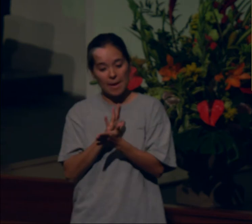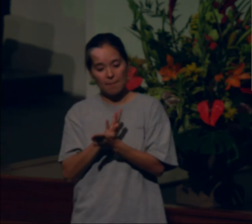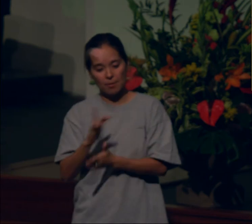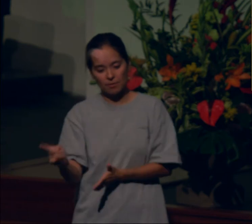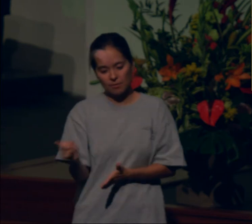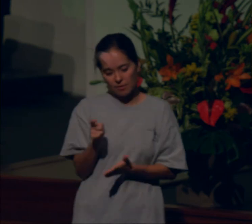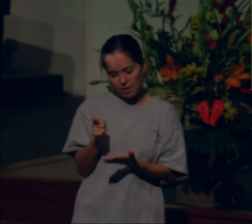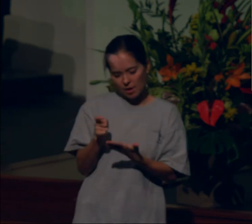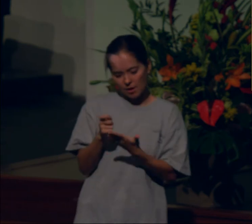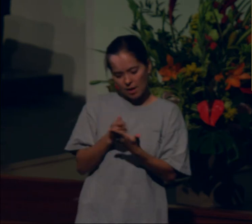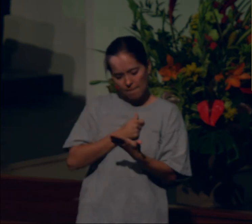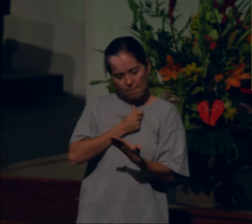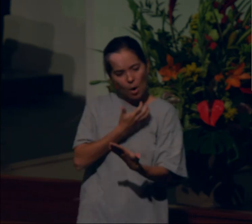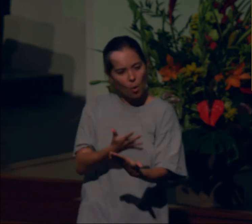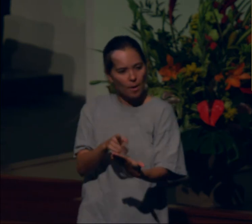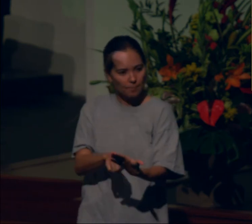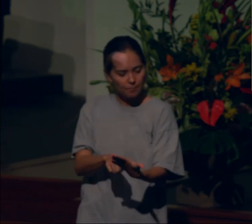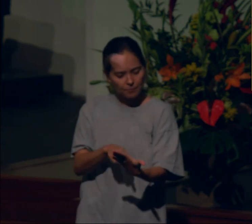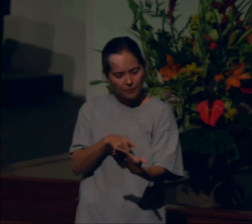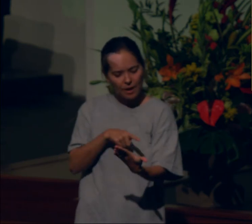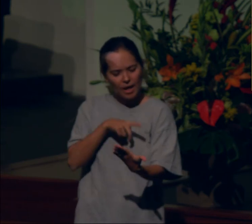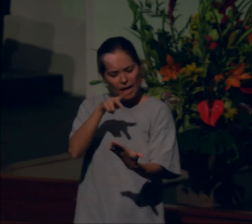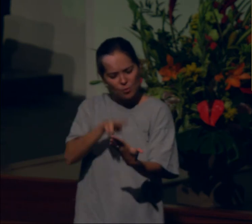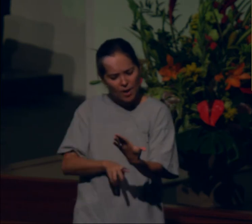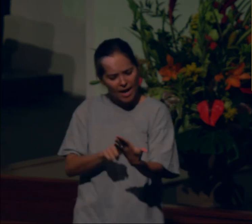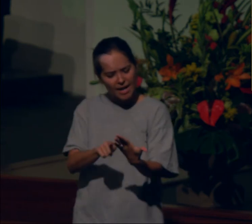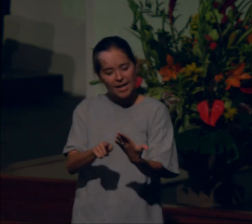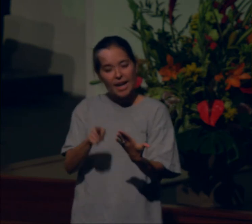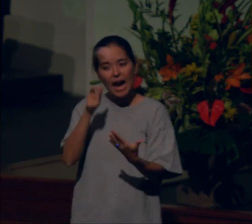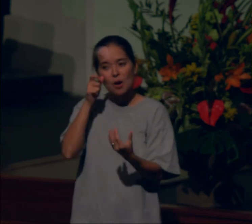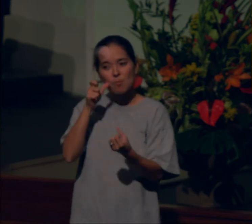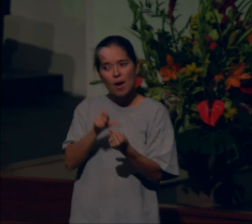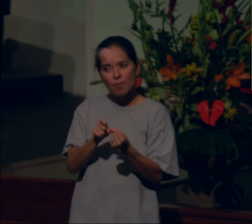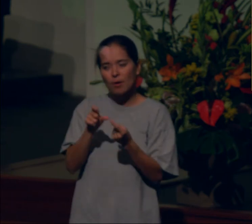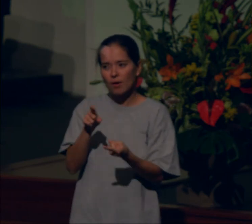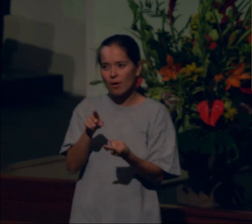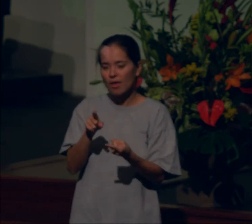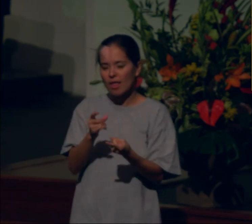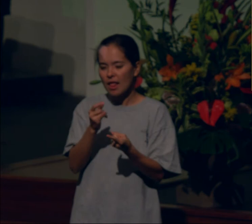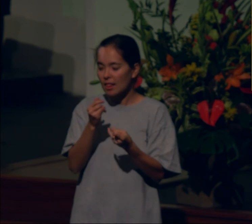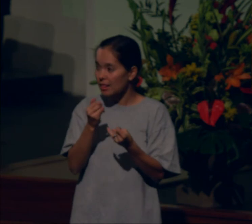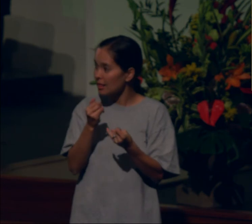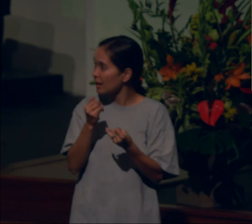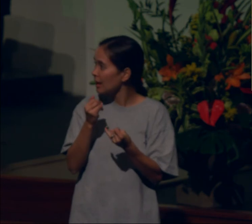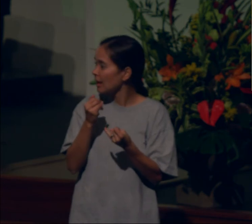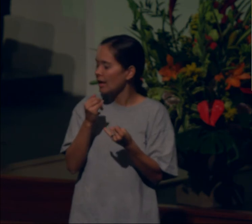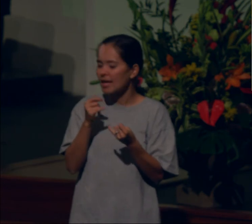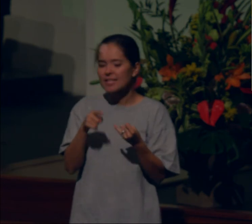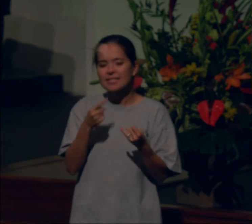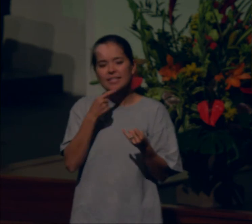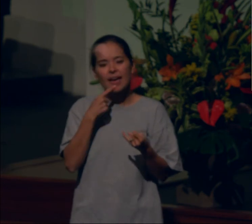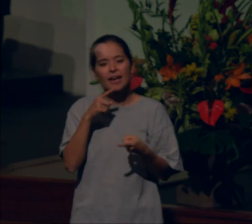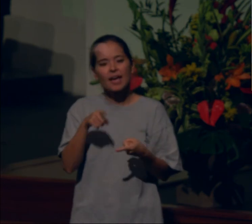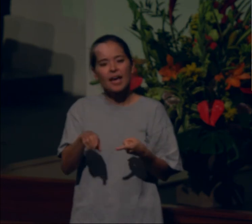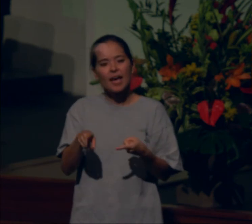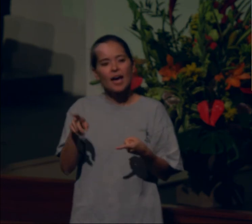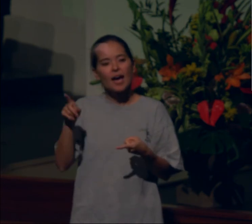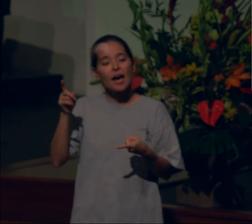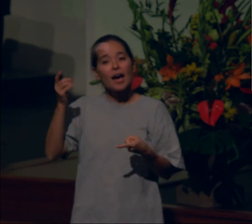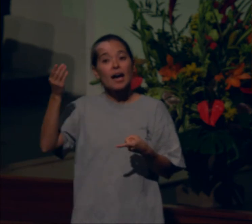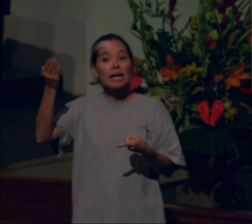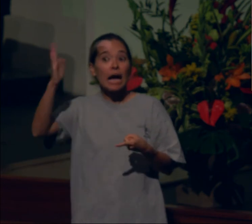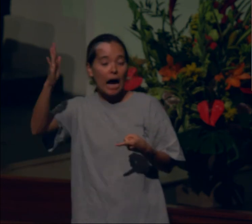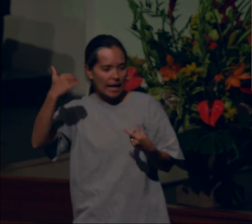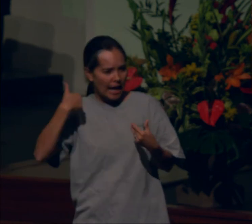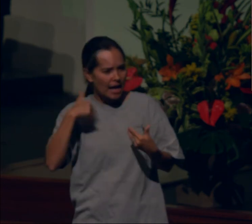is a poem. And I read it, and I remember the last half. And it said, God has a